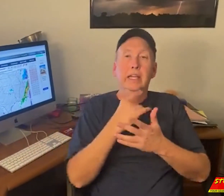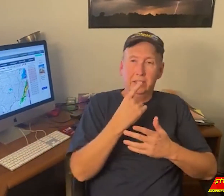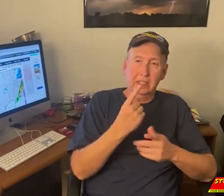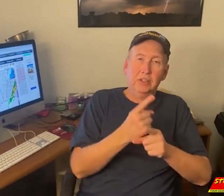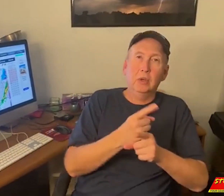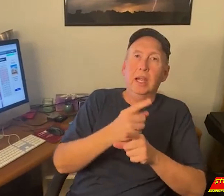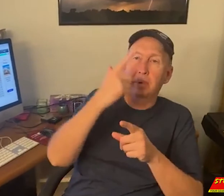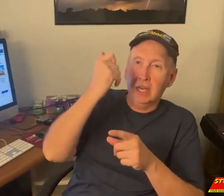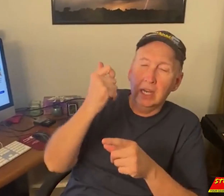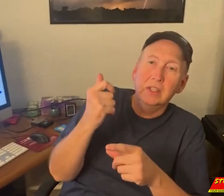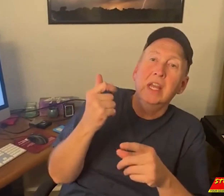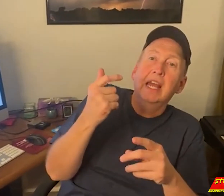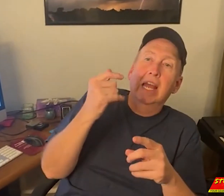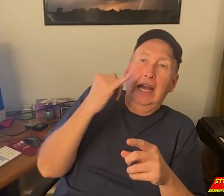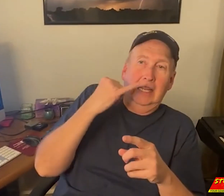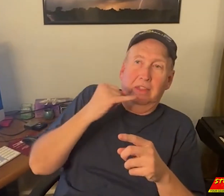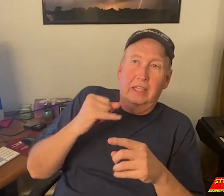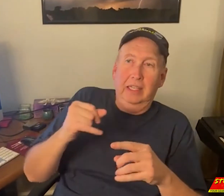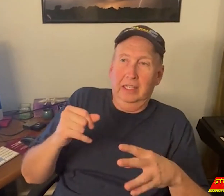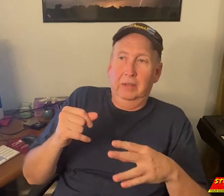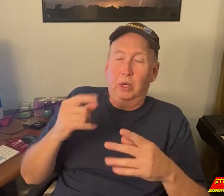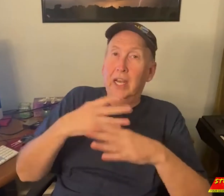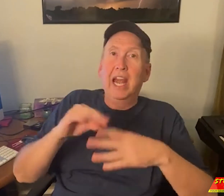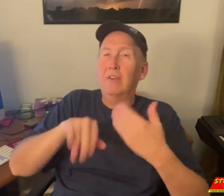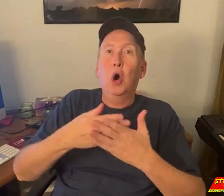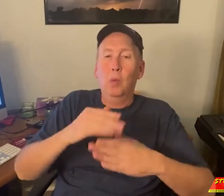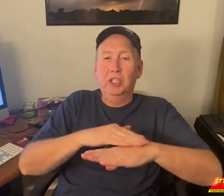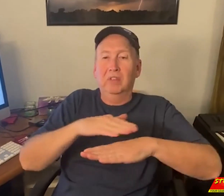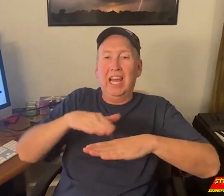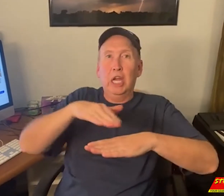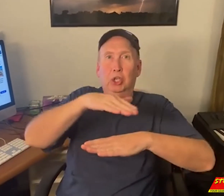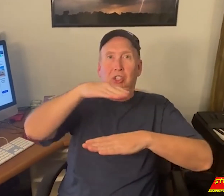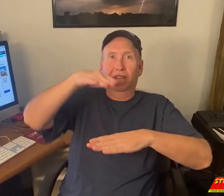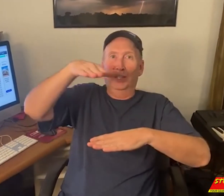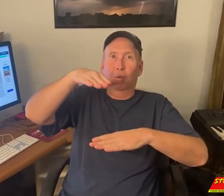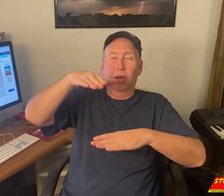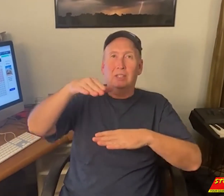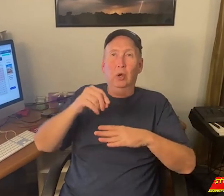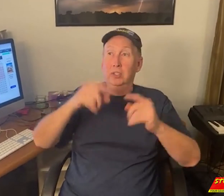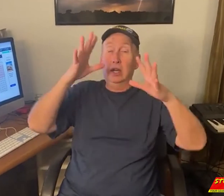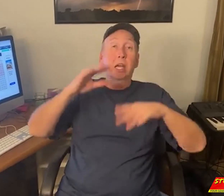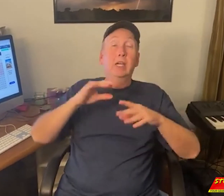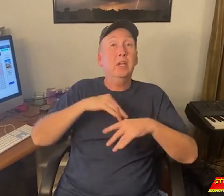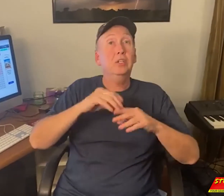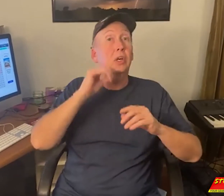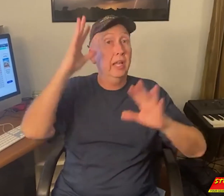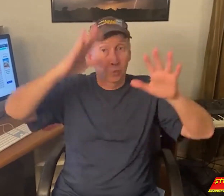Yes, that's correct, because we're going to have a whole bunch of layers at this point. So it's going to start like